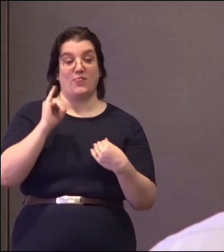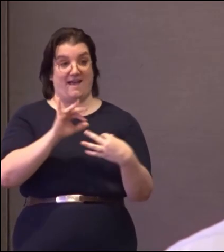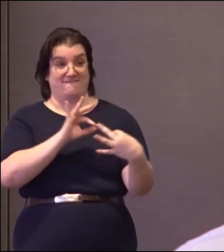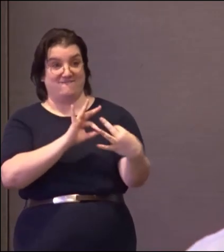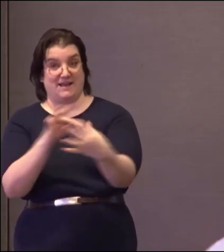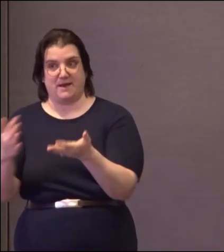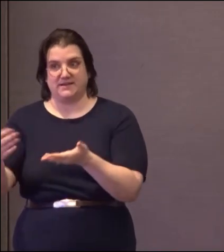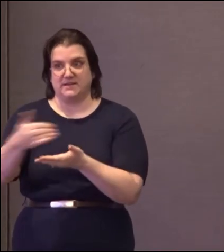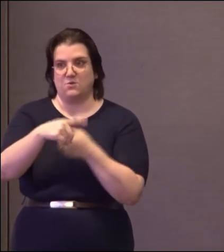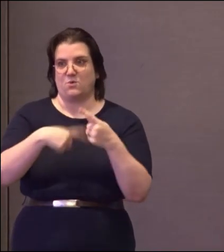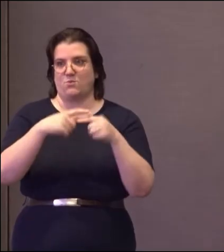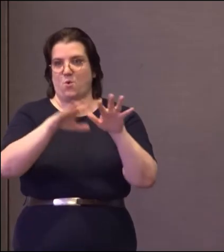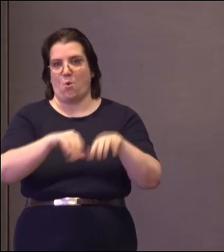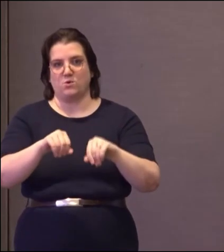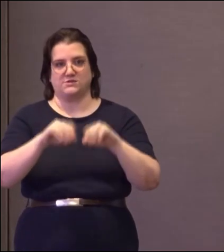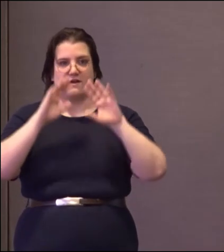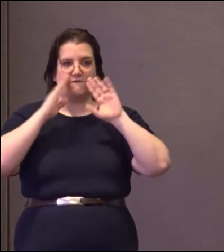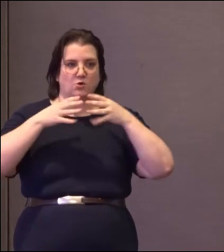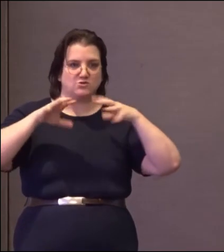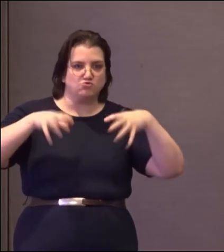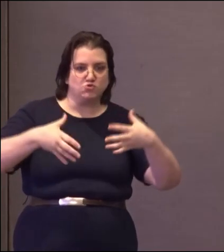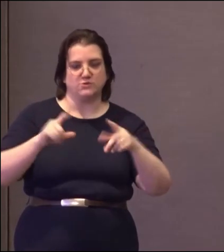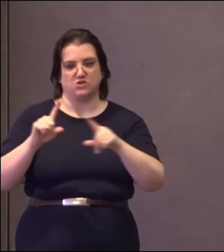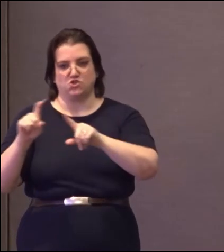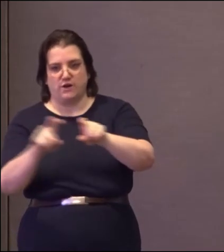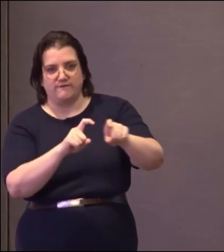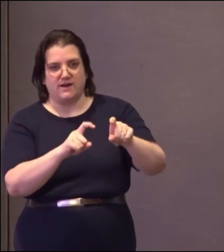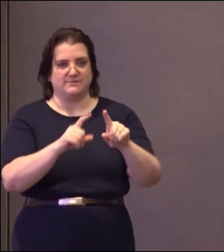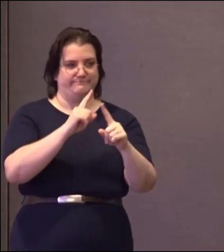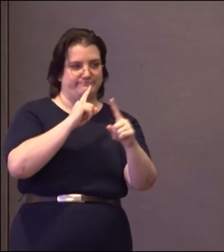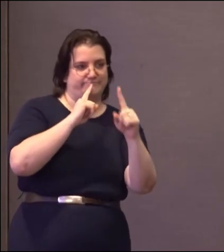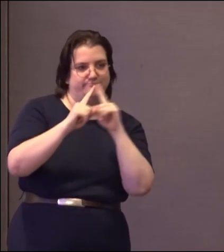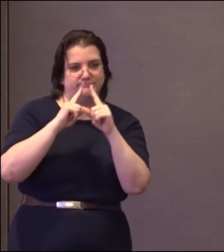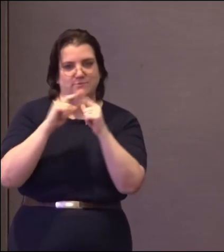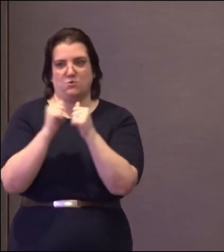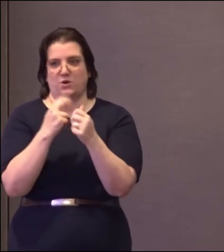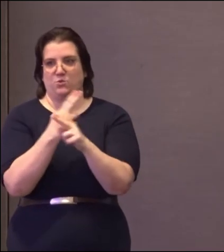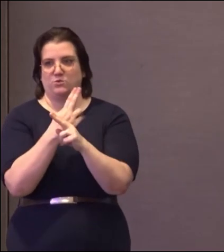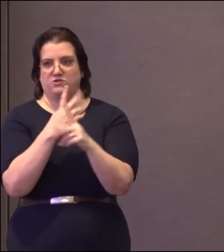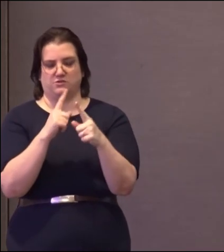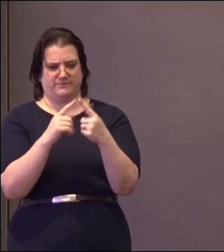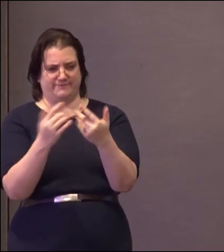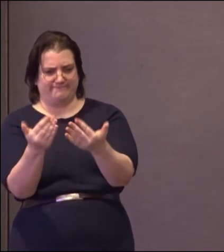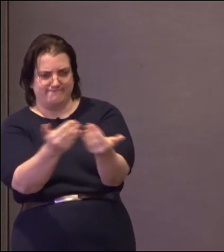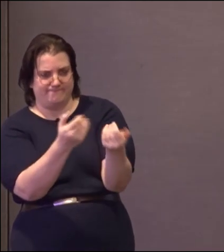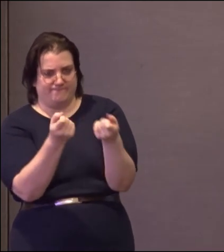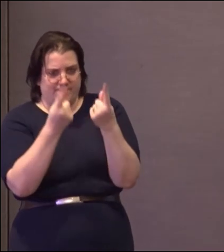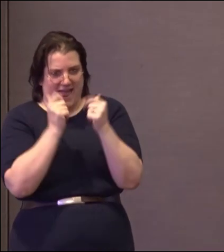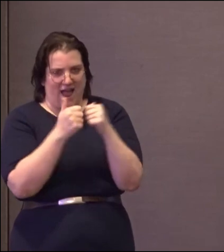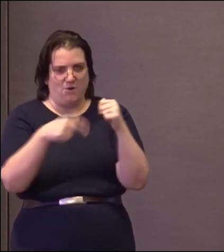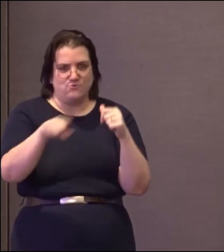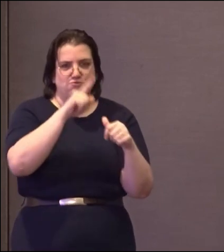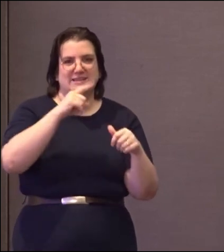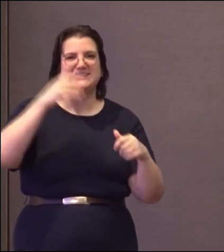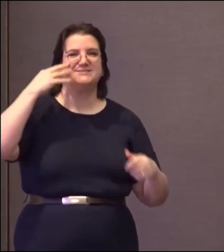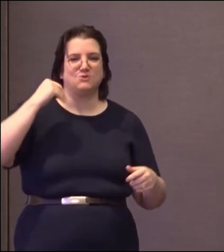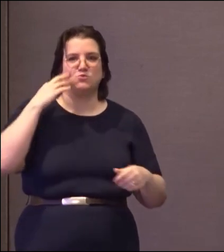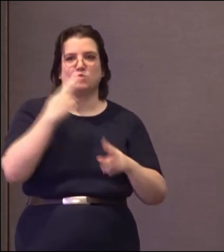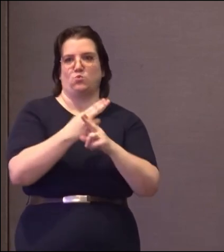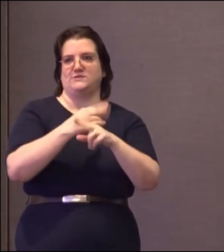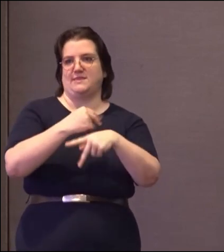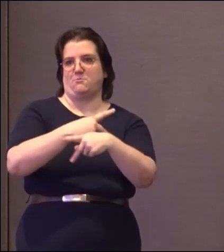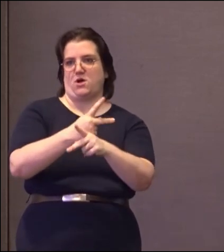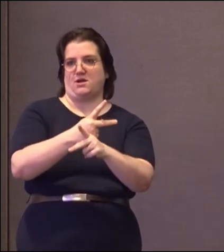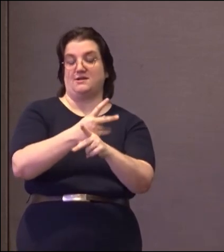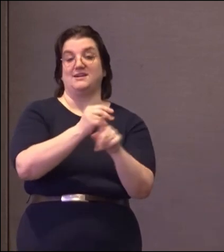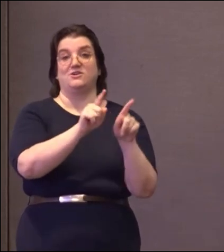when we host focus groups or surveys and have conversations with users to understand how are they really experiencing these products, but